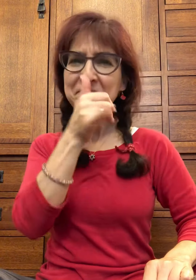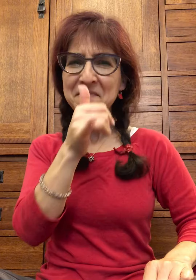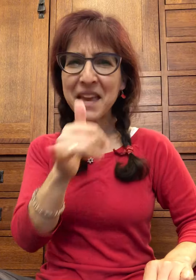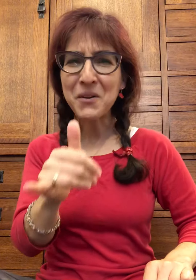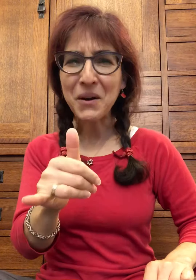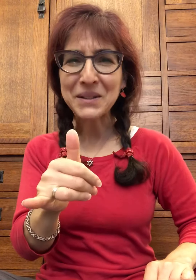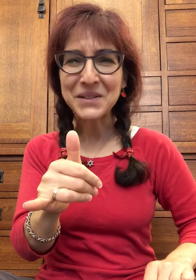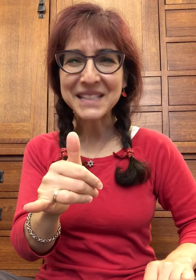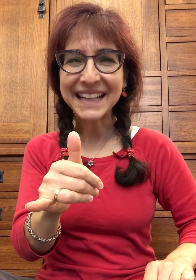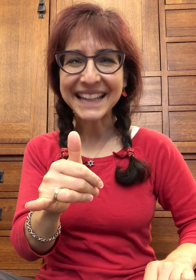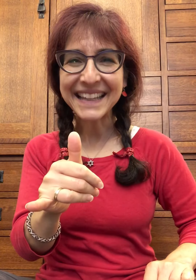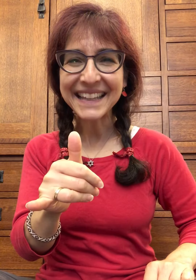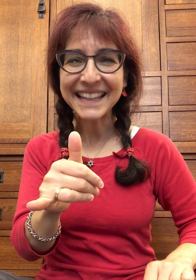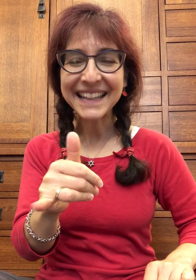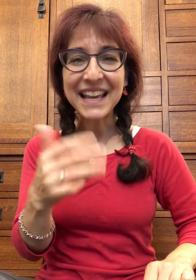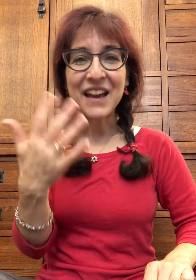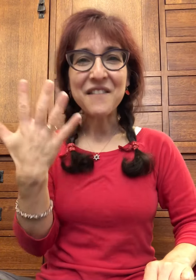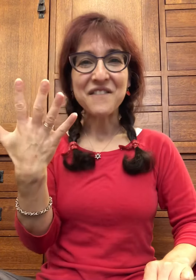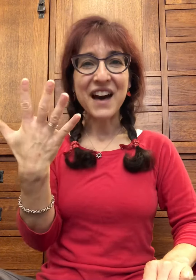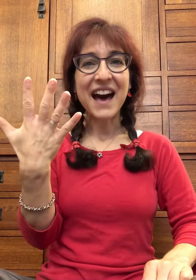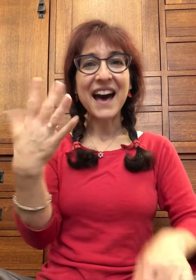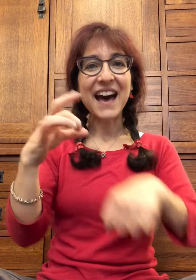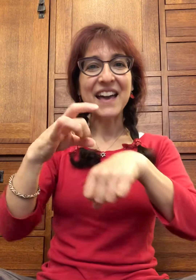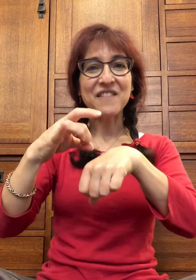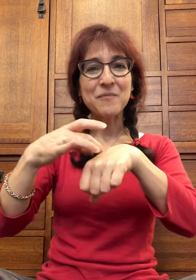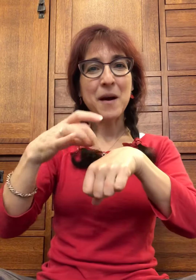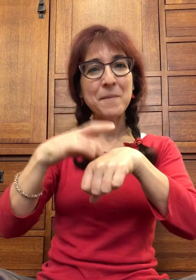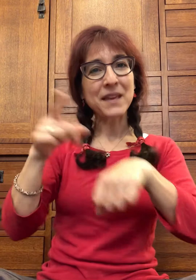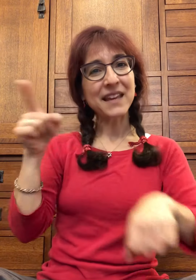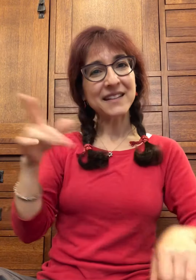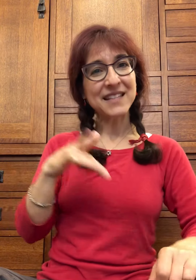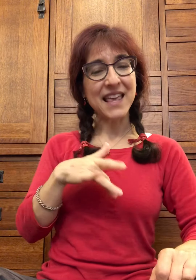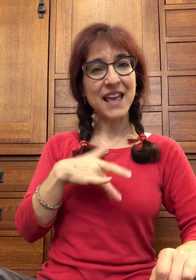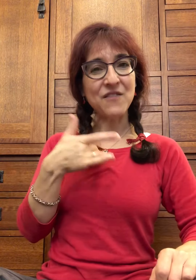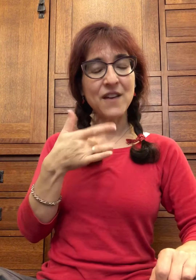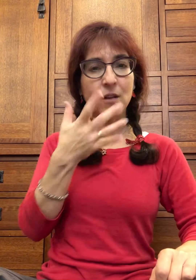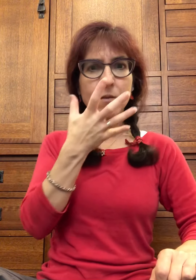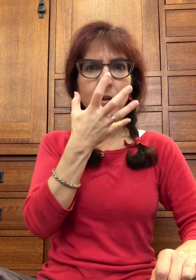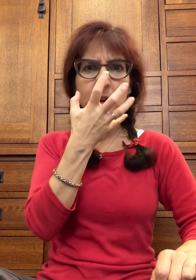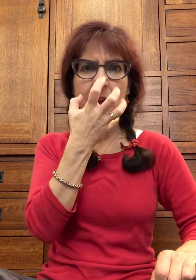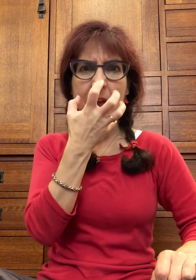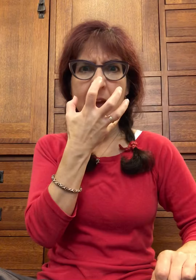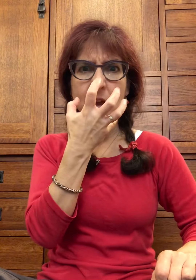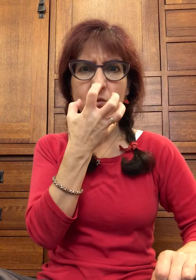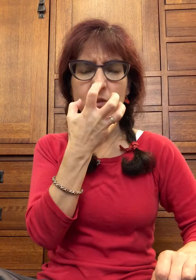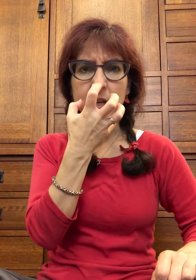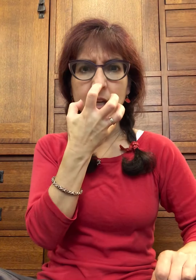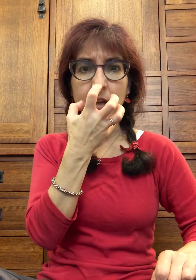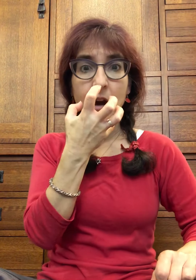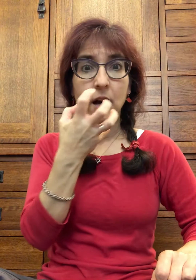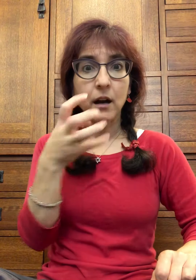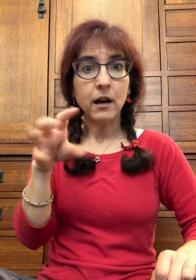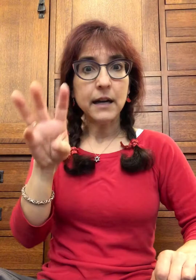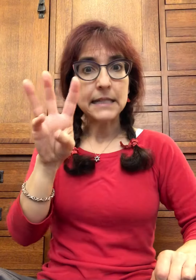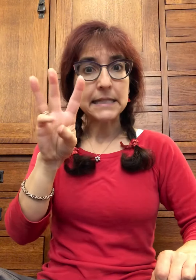they were also silly. Five pumpkins, they felt angry.